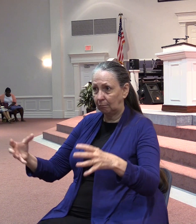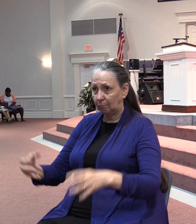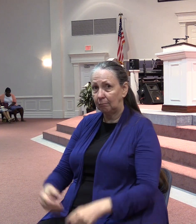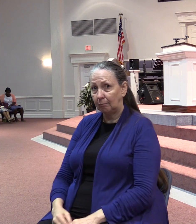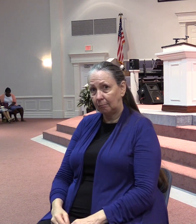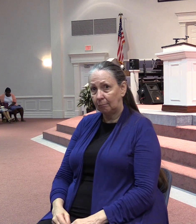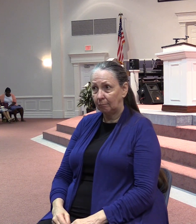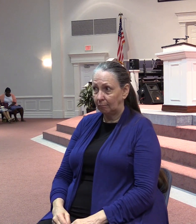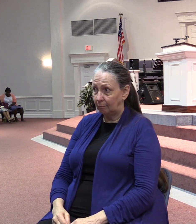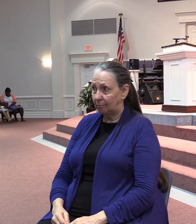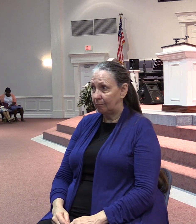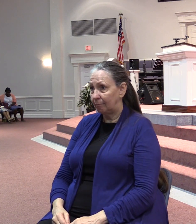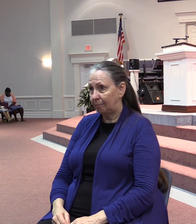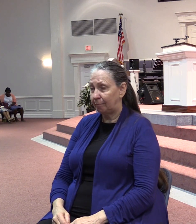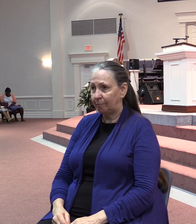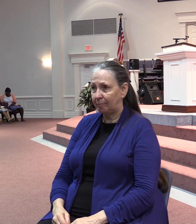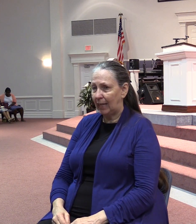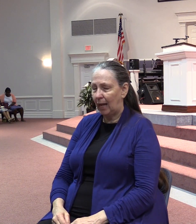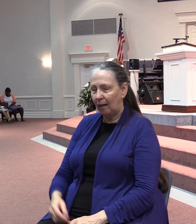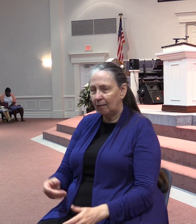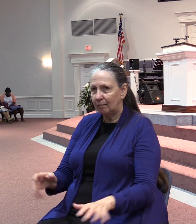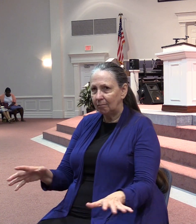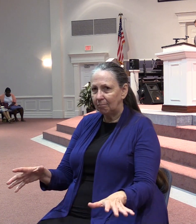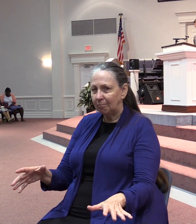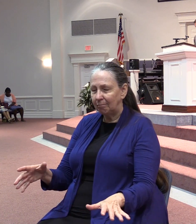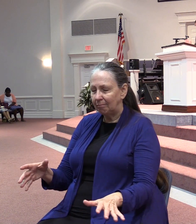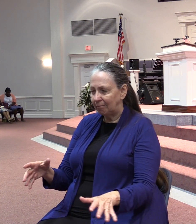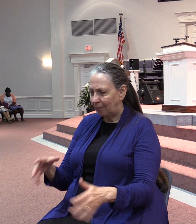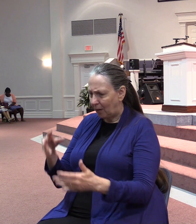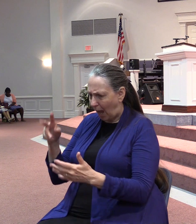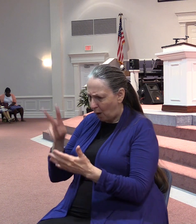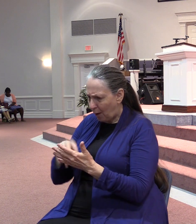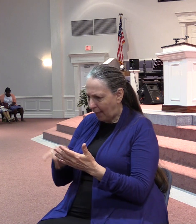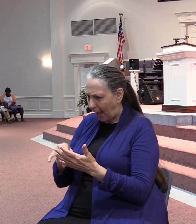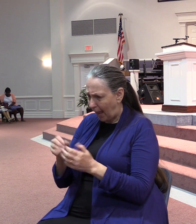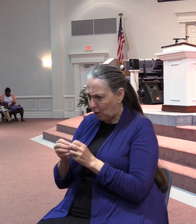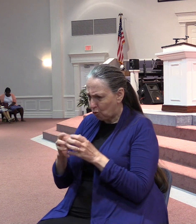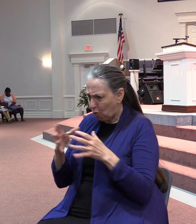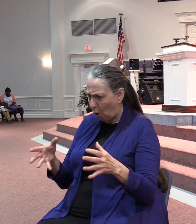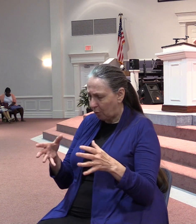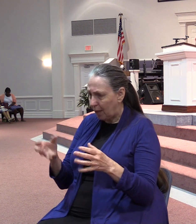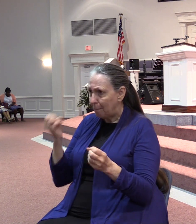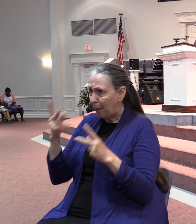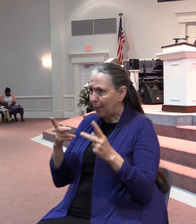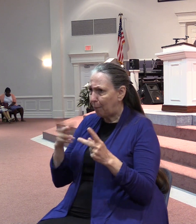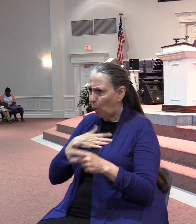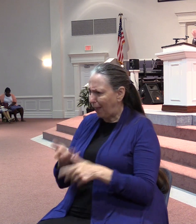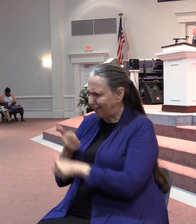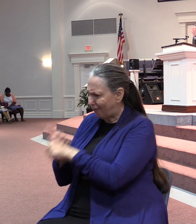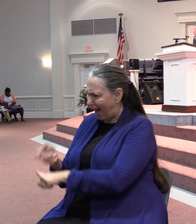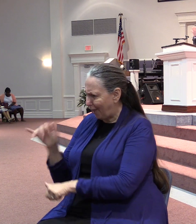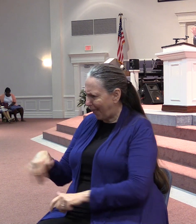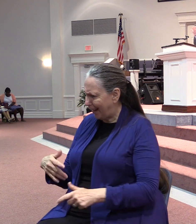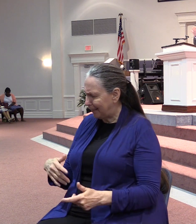Amen. I can't help but believe with information like that and with growth like that and with many people willing to follow something